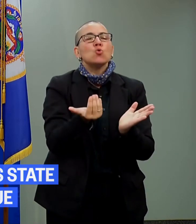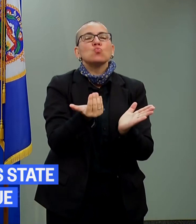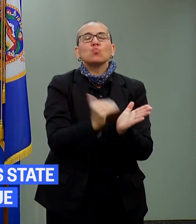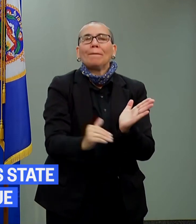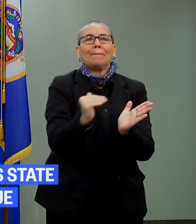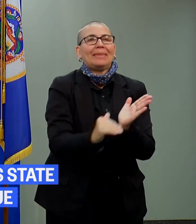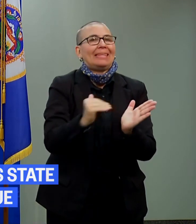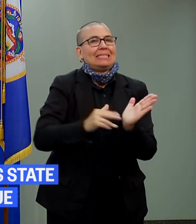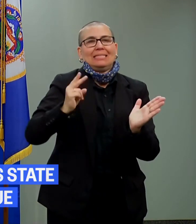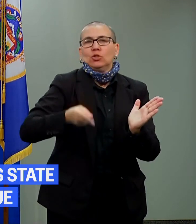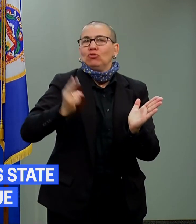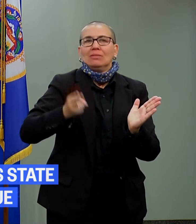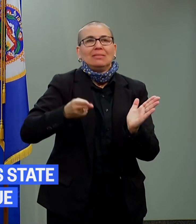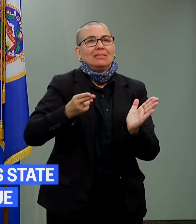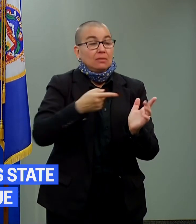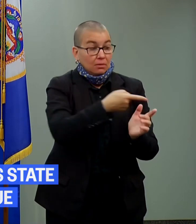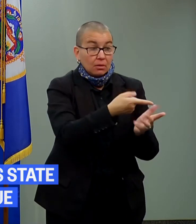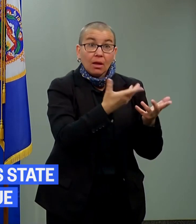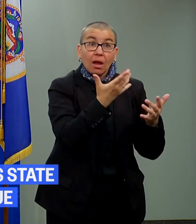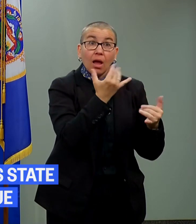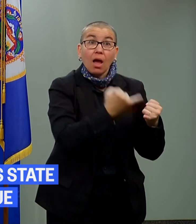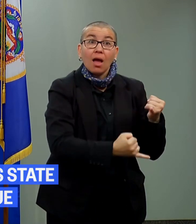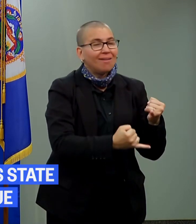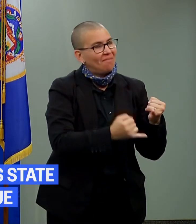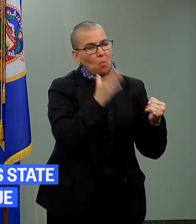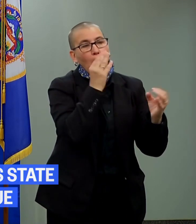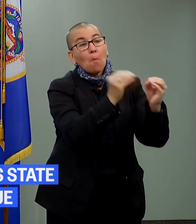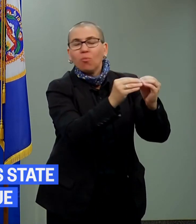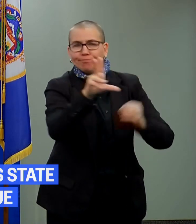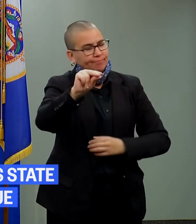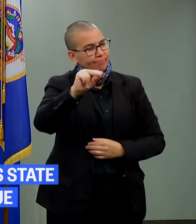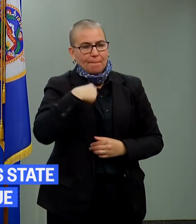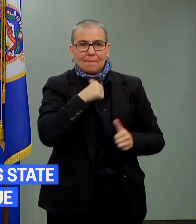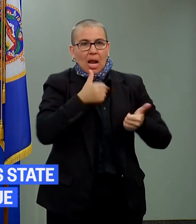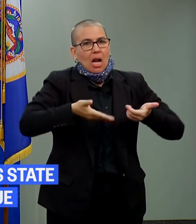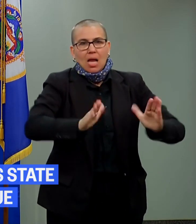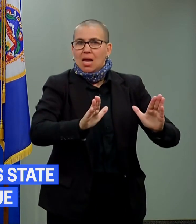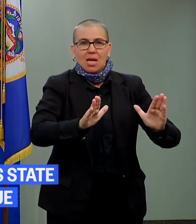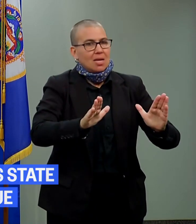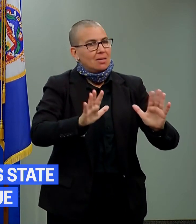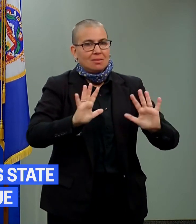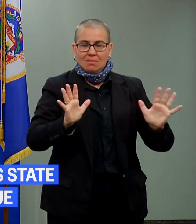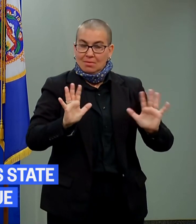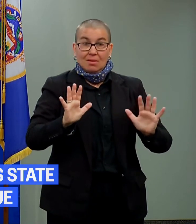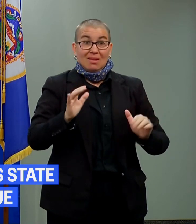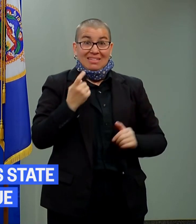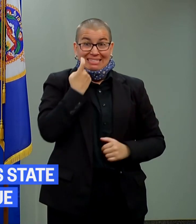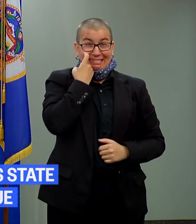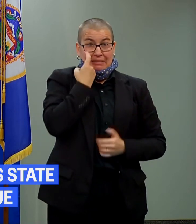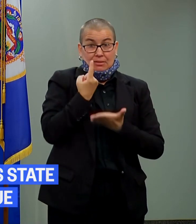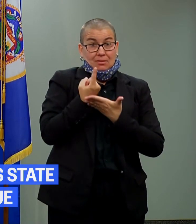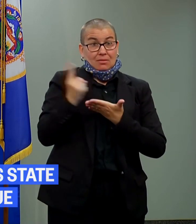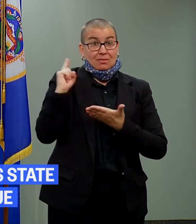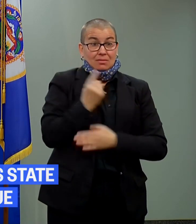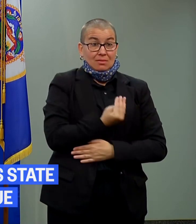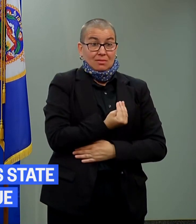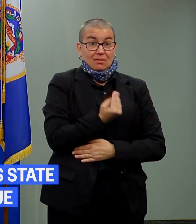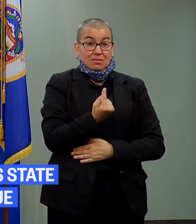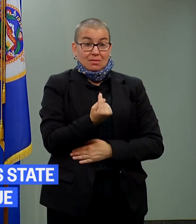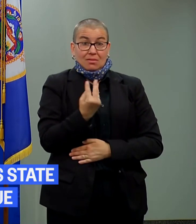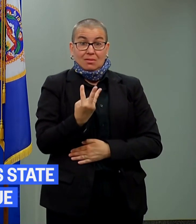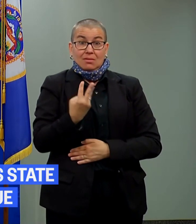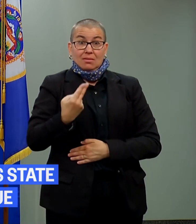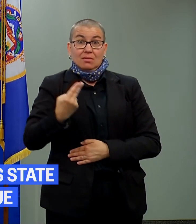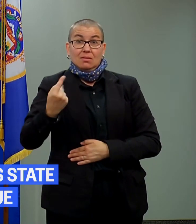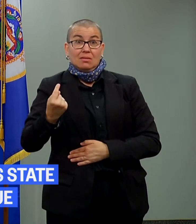But the energy that we've seen this week, the passion that we've seen this week, the dedication for a better country and a better